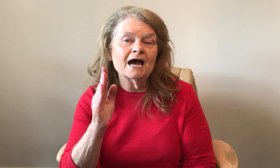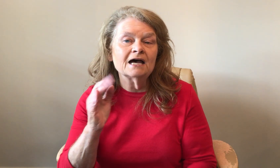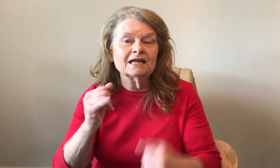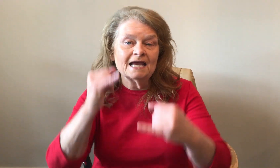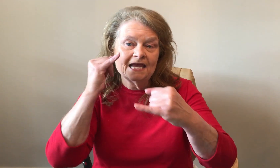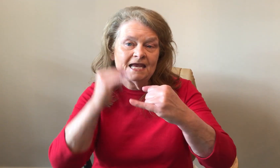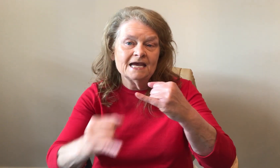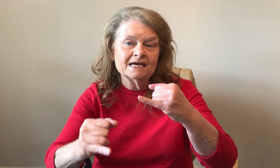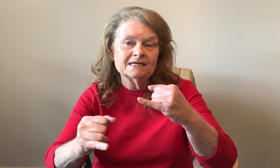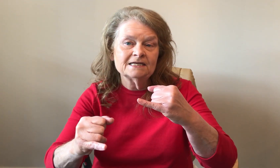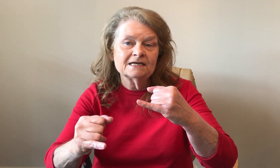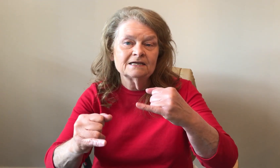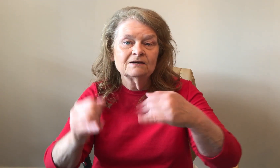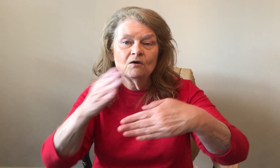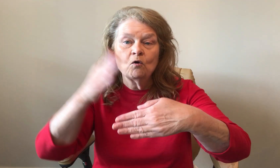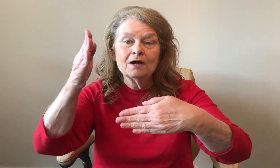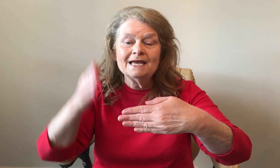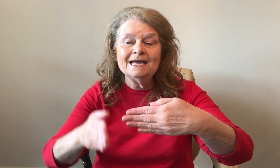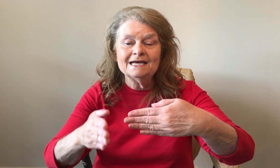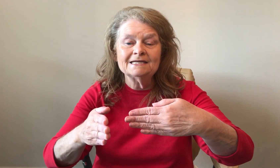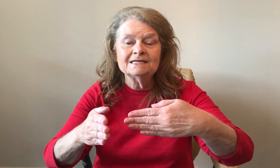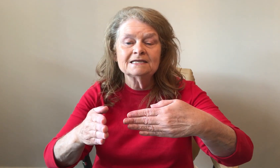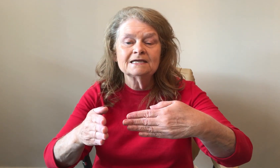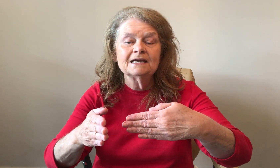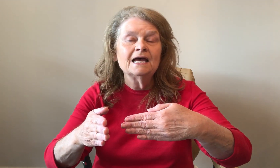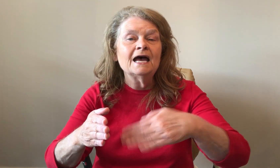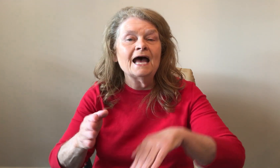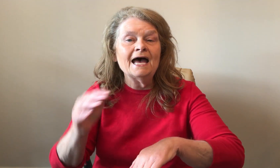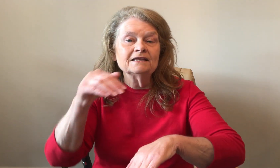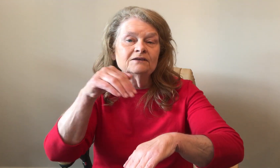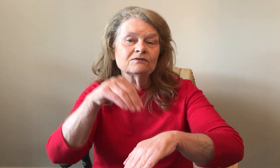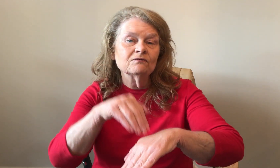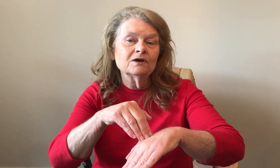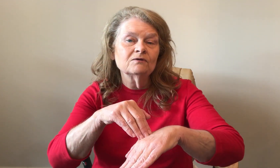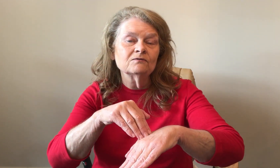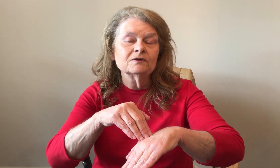shall end or end at the throne,